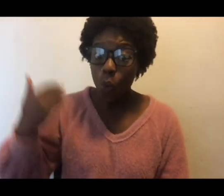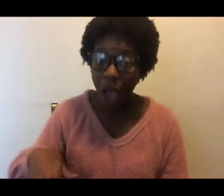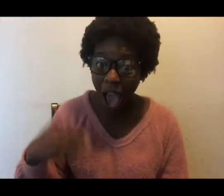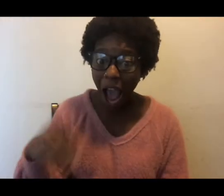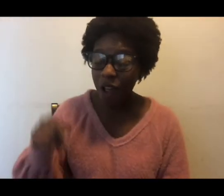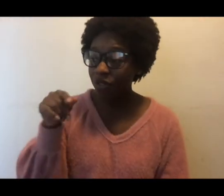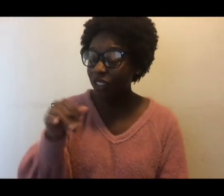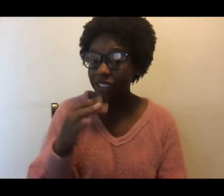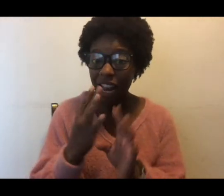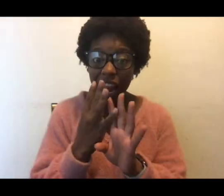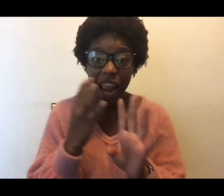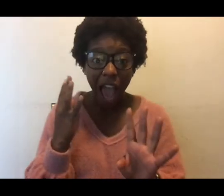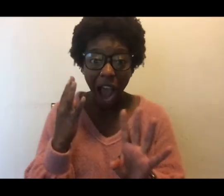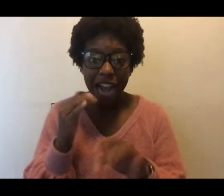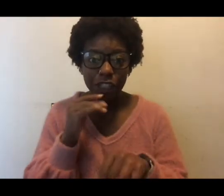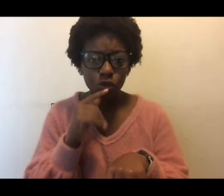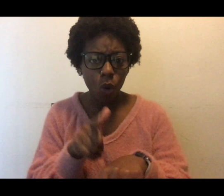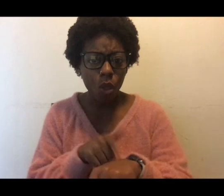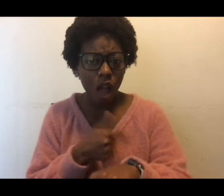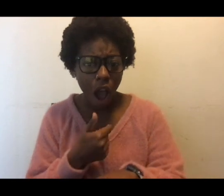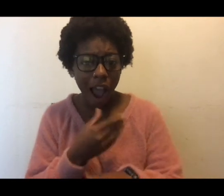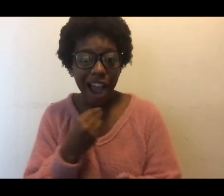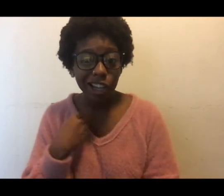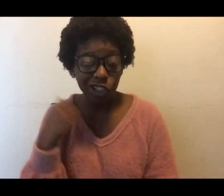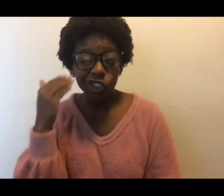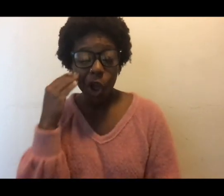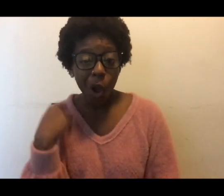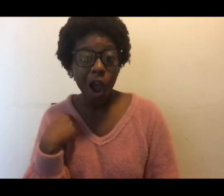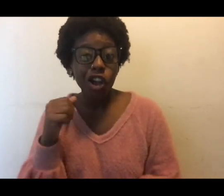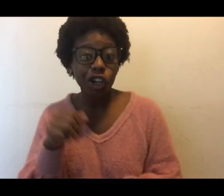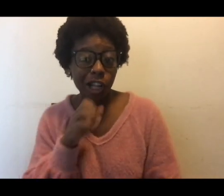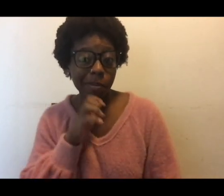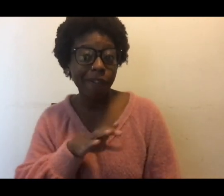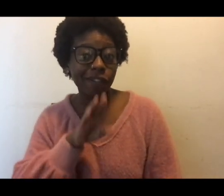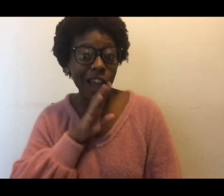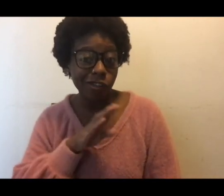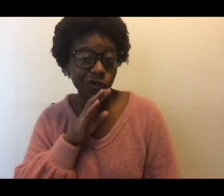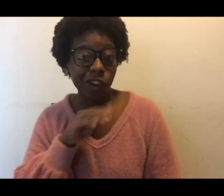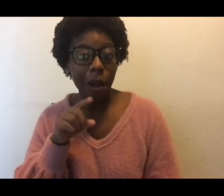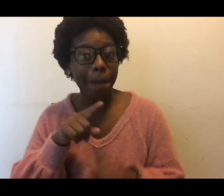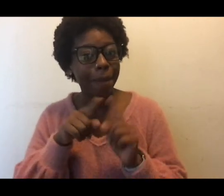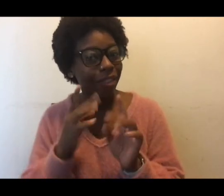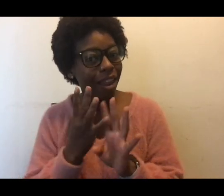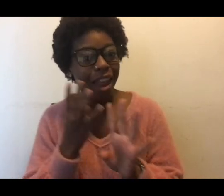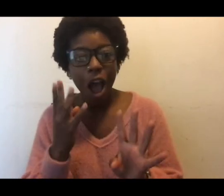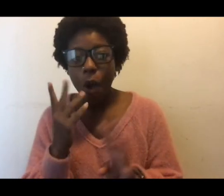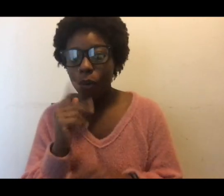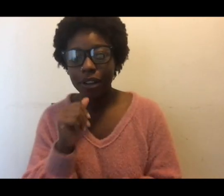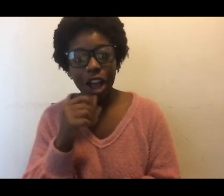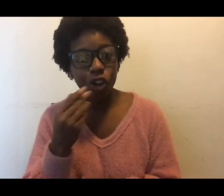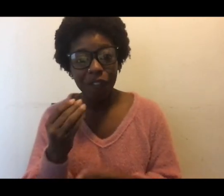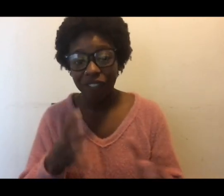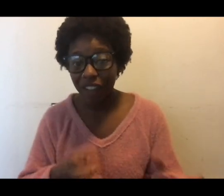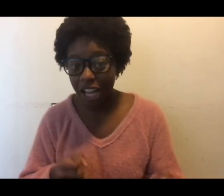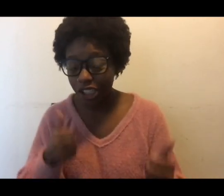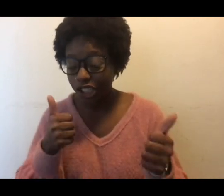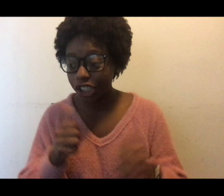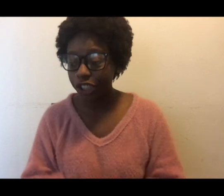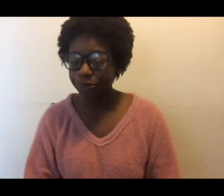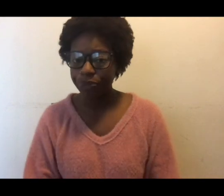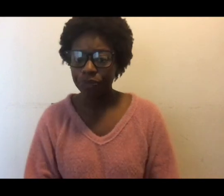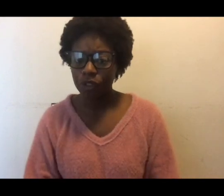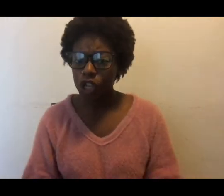So the parent will say to the child, "Wow, this line is long, and I know it could get frustrating, but the line will not go